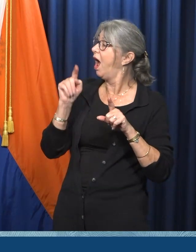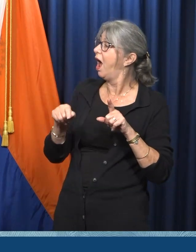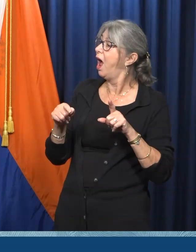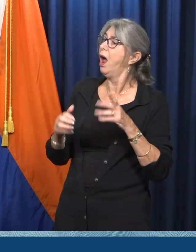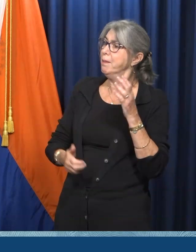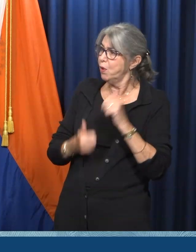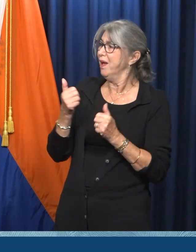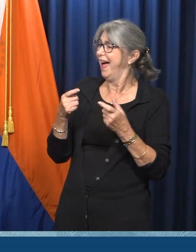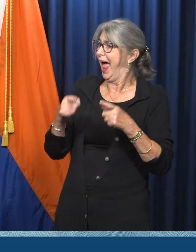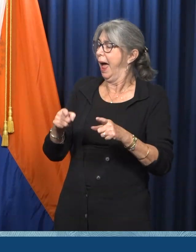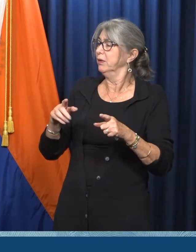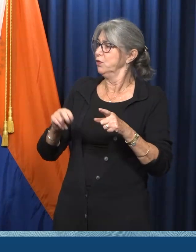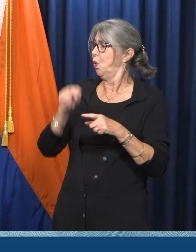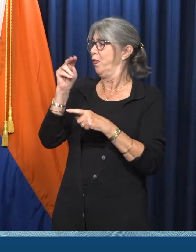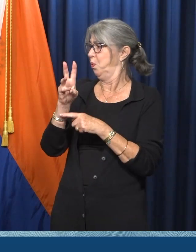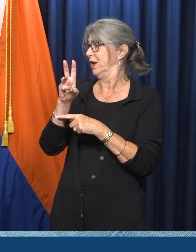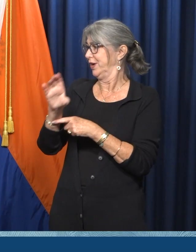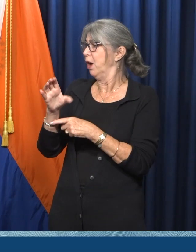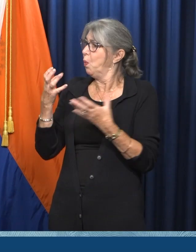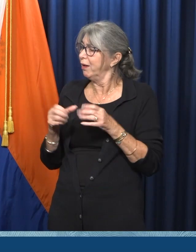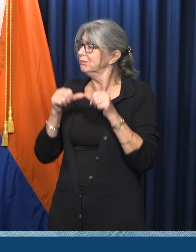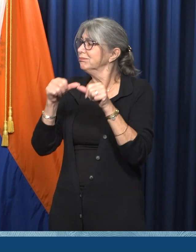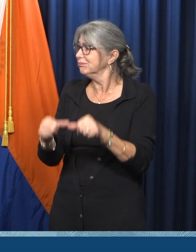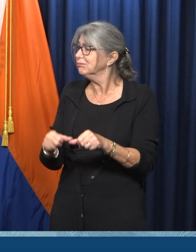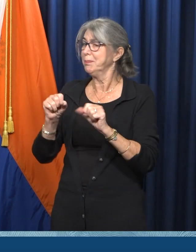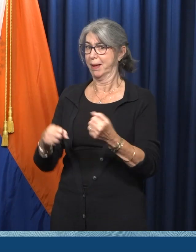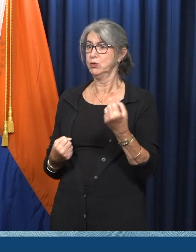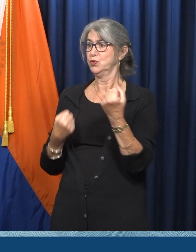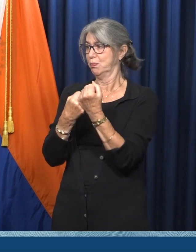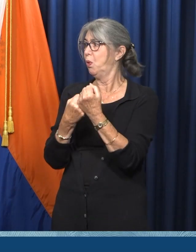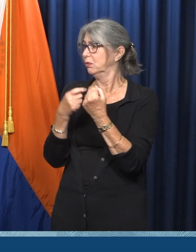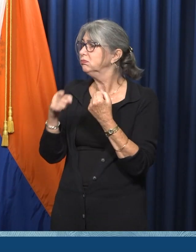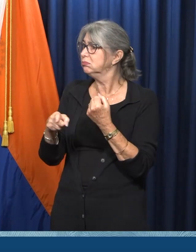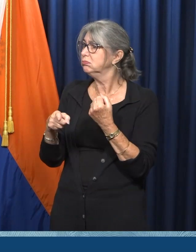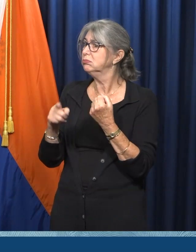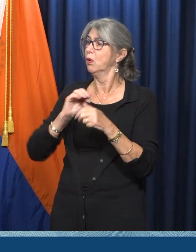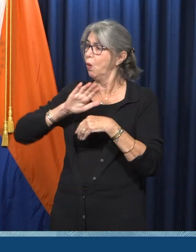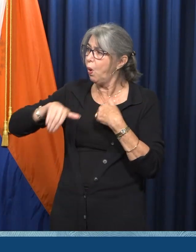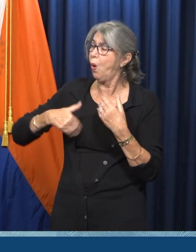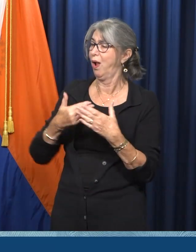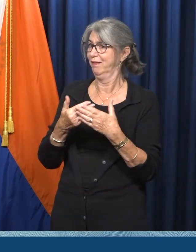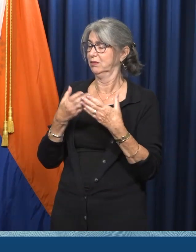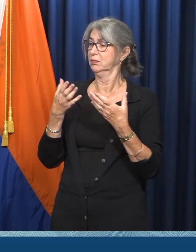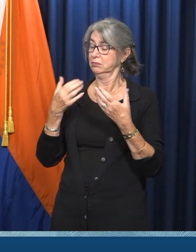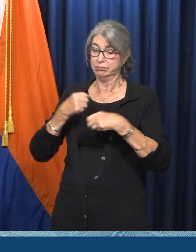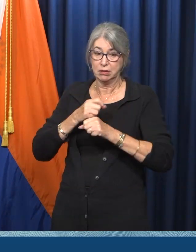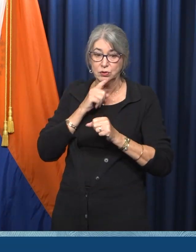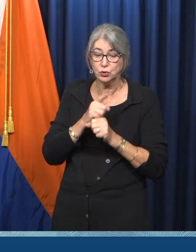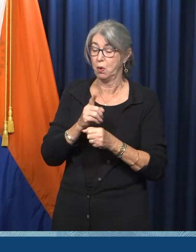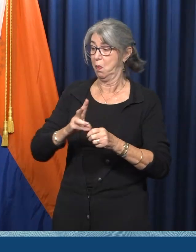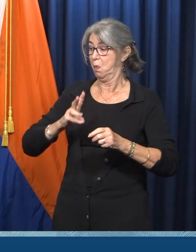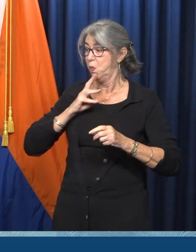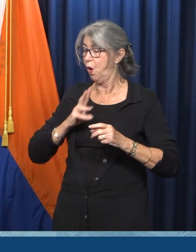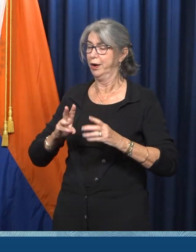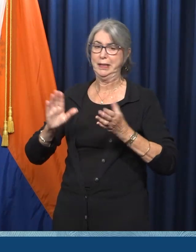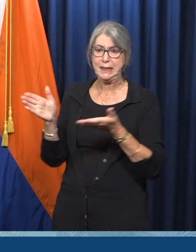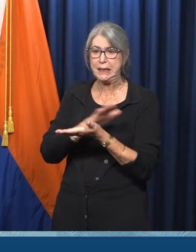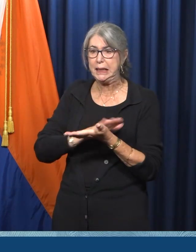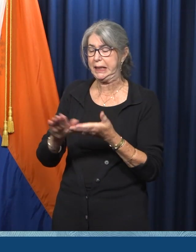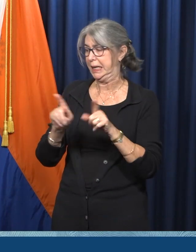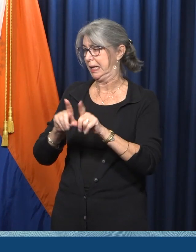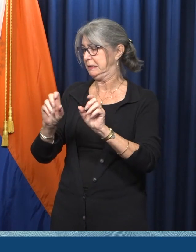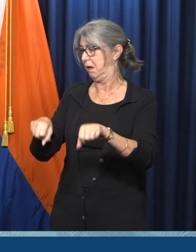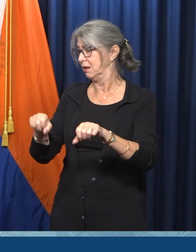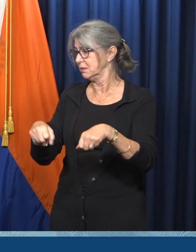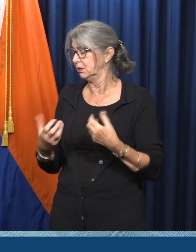County, so we want them to continue to be able to support all of them while they're making sure our water is as clean as